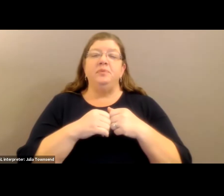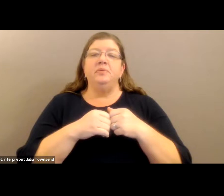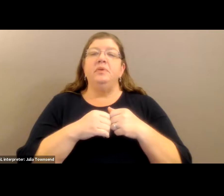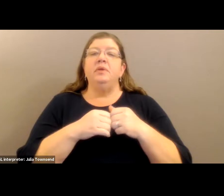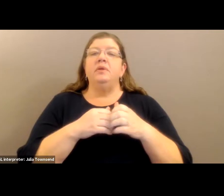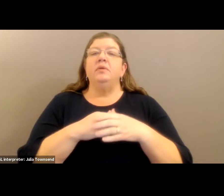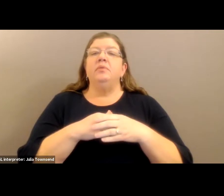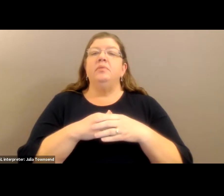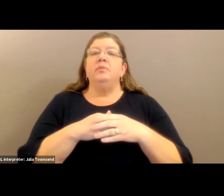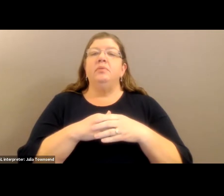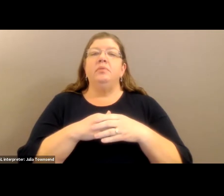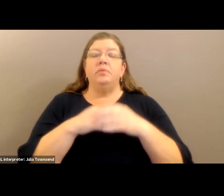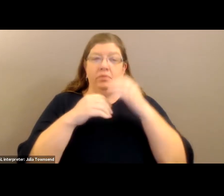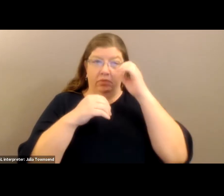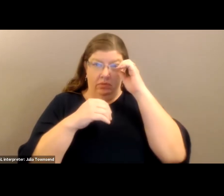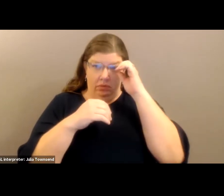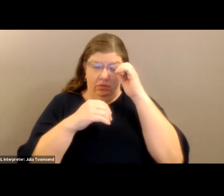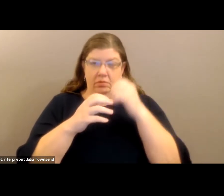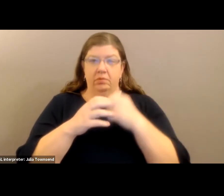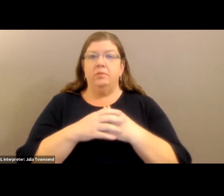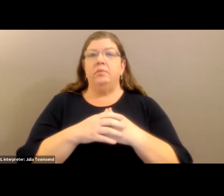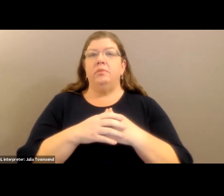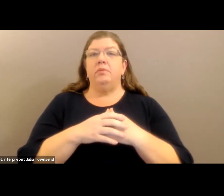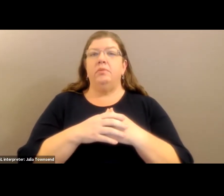So this is